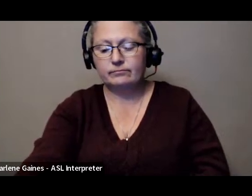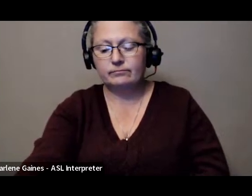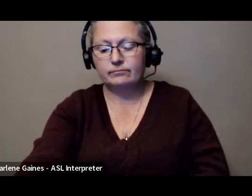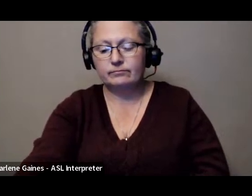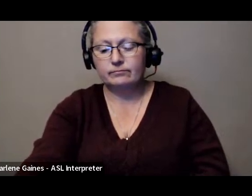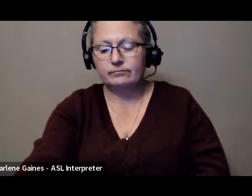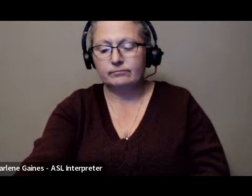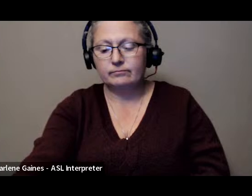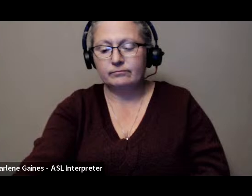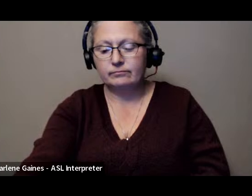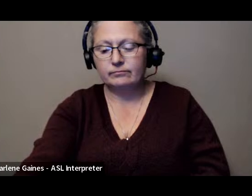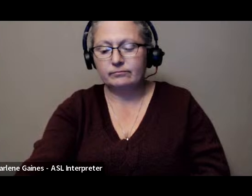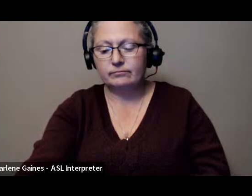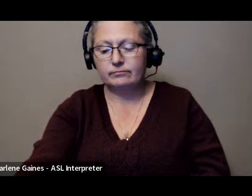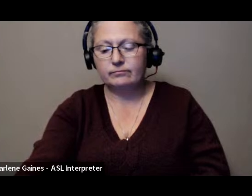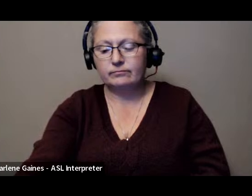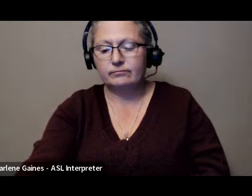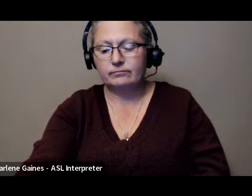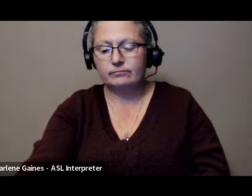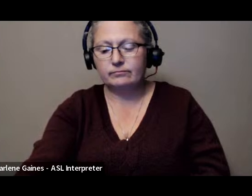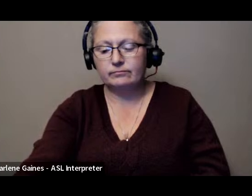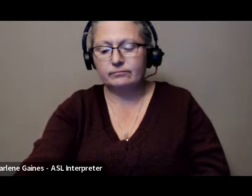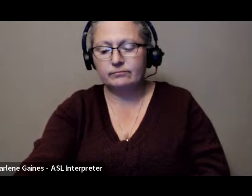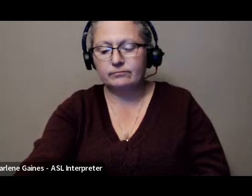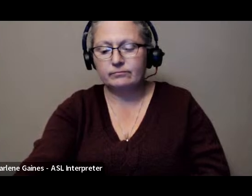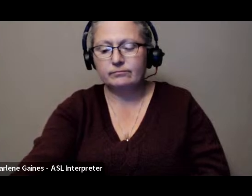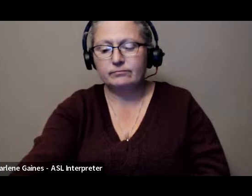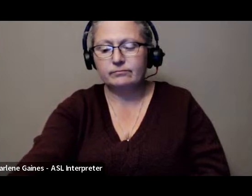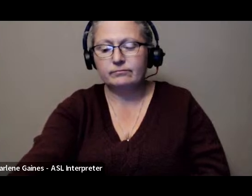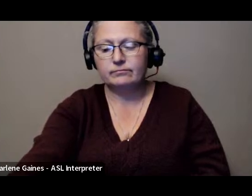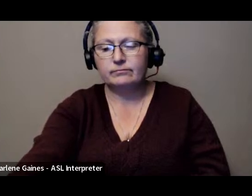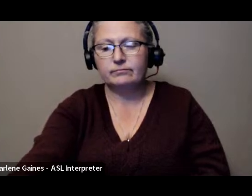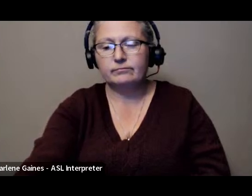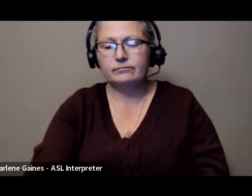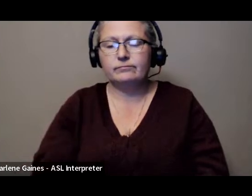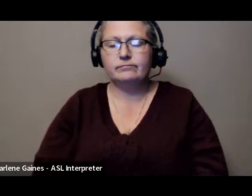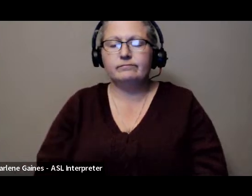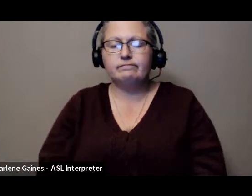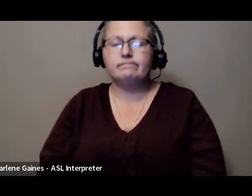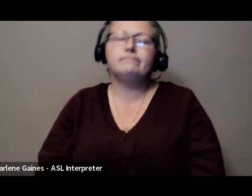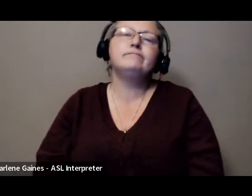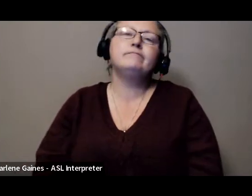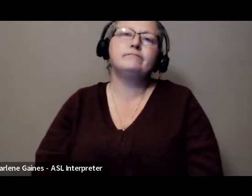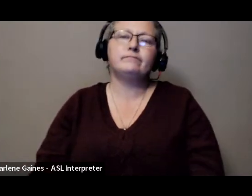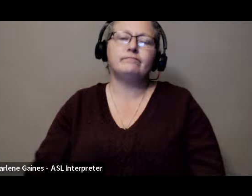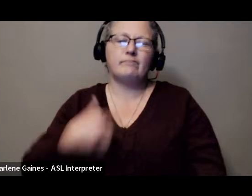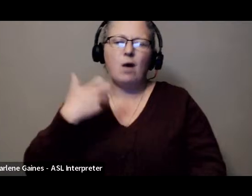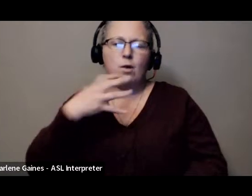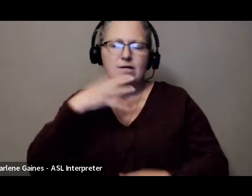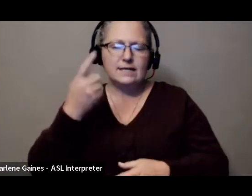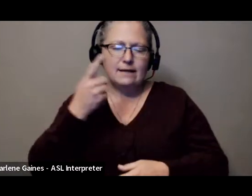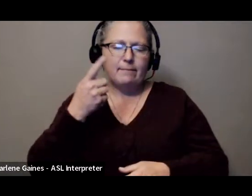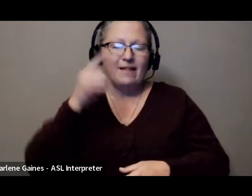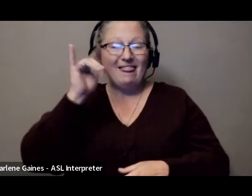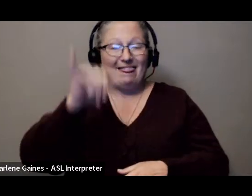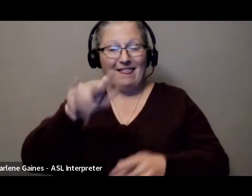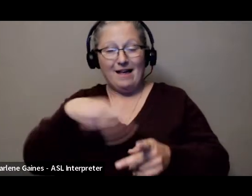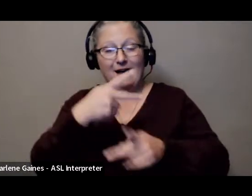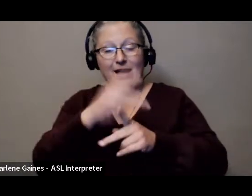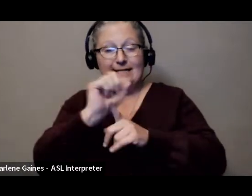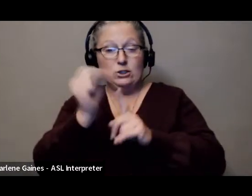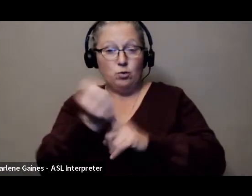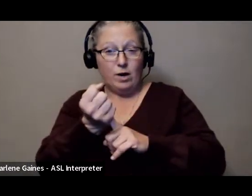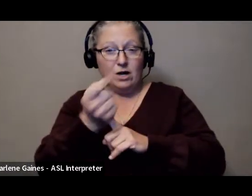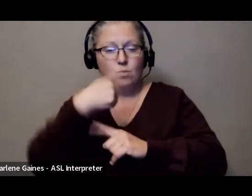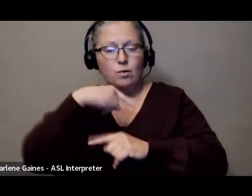I would actually like to say something. You know, this type of situation,